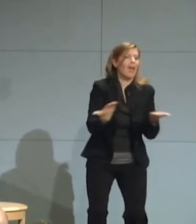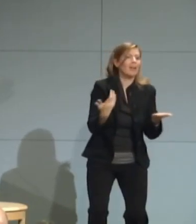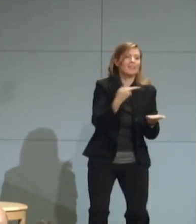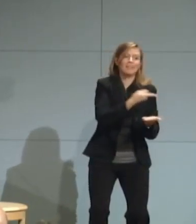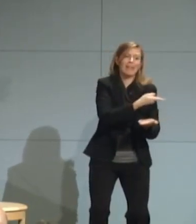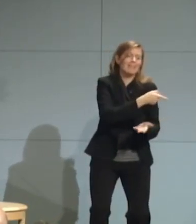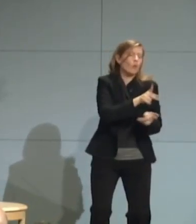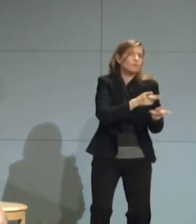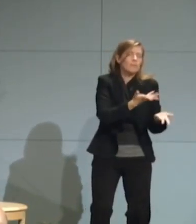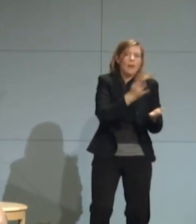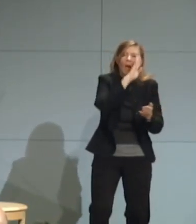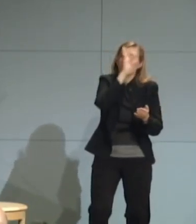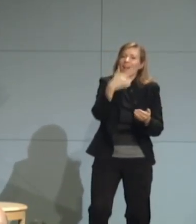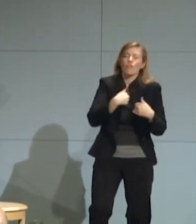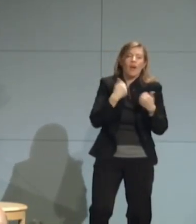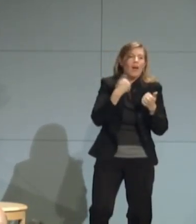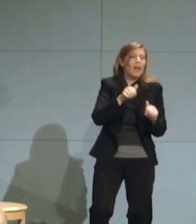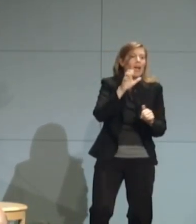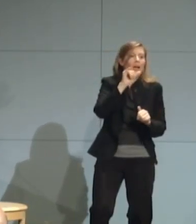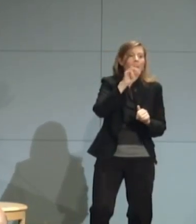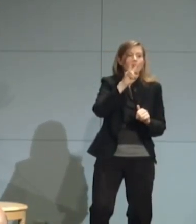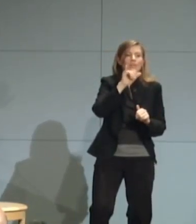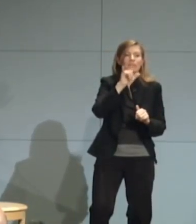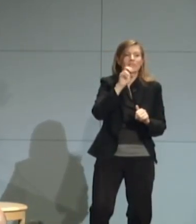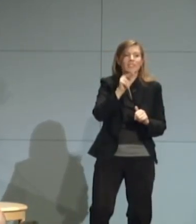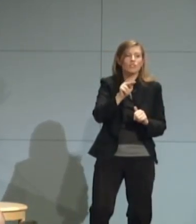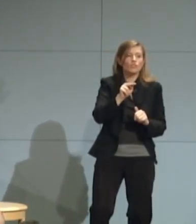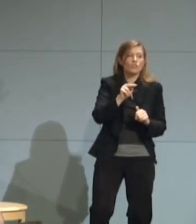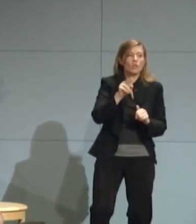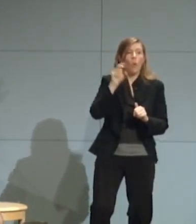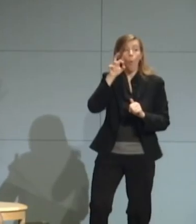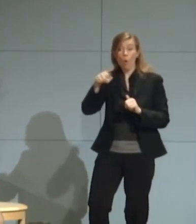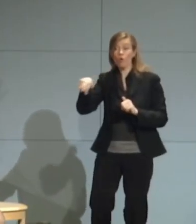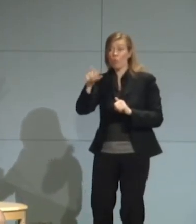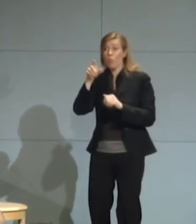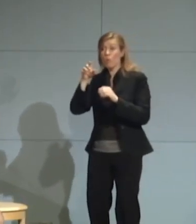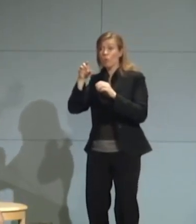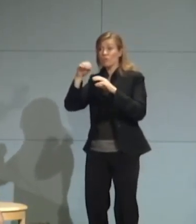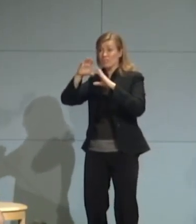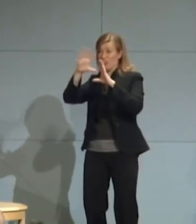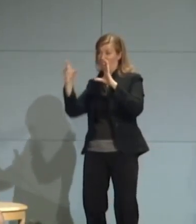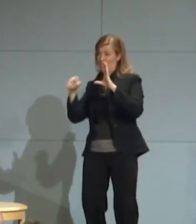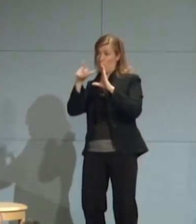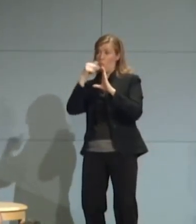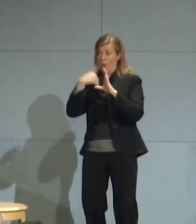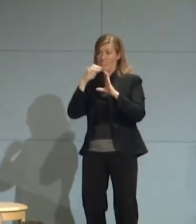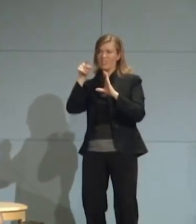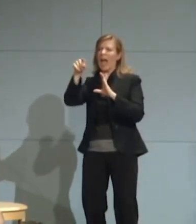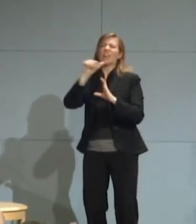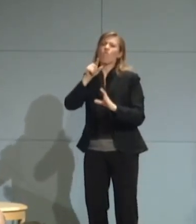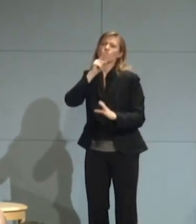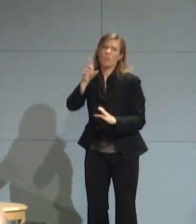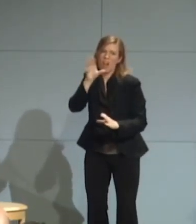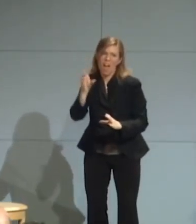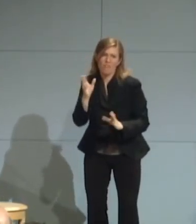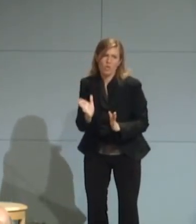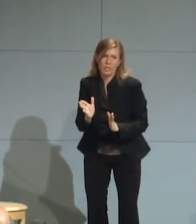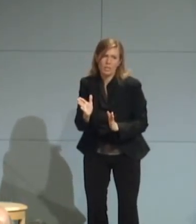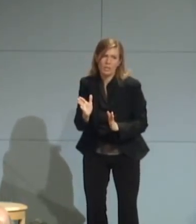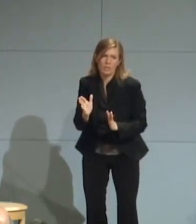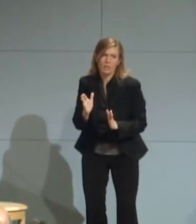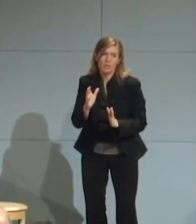supremacy. So that notion of white supremacy became very deeply embedded and passed down over the generations. And